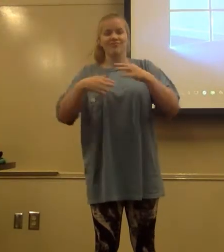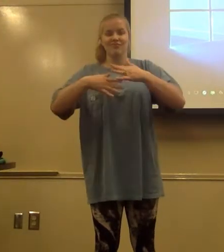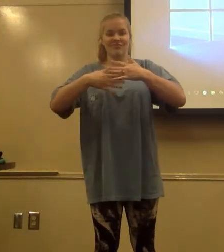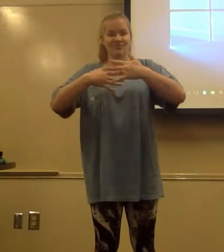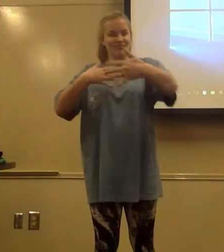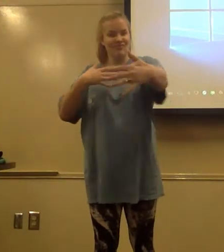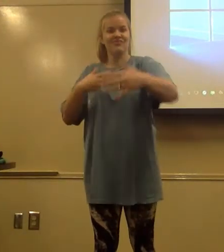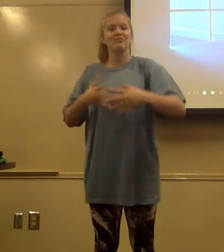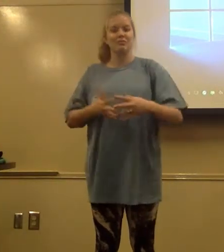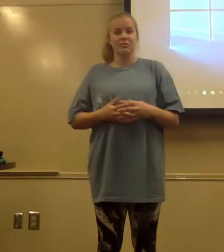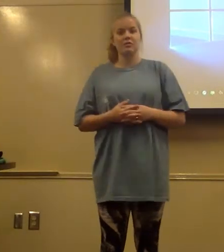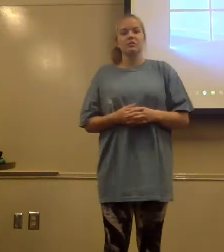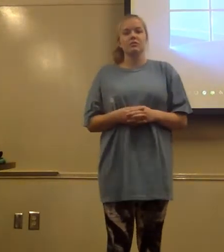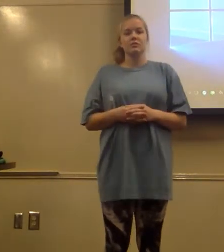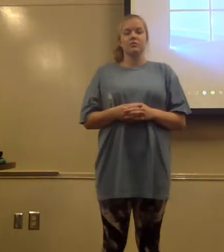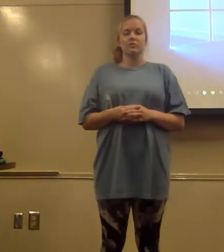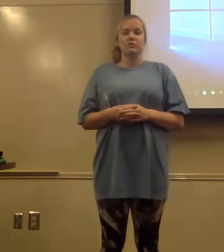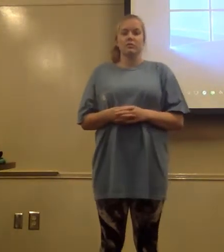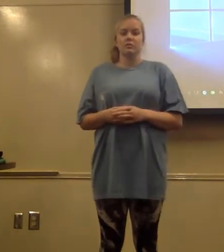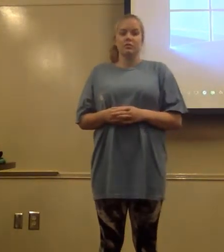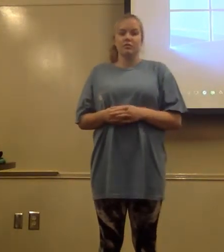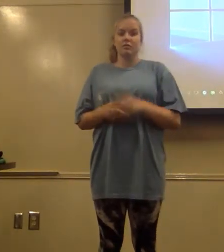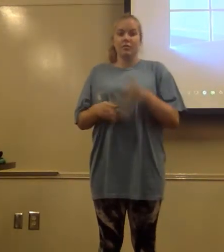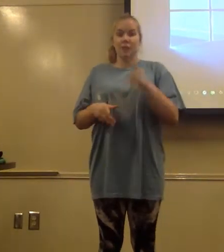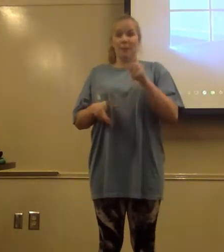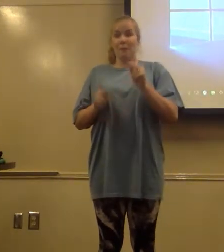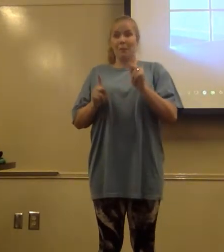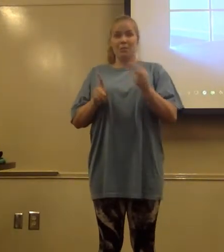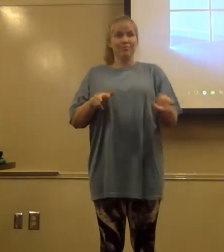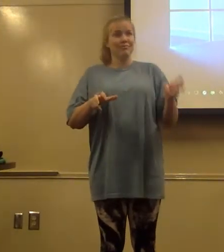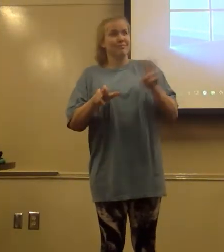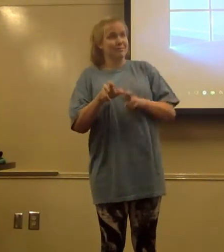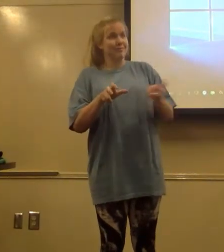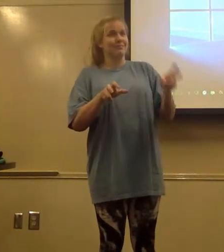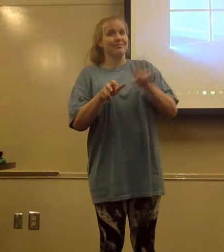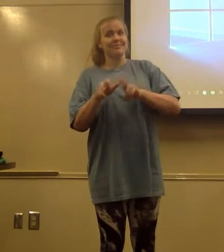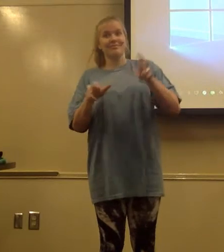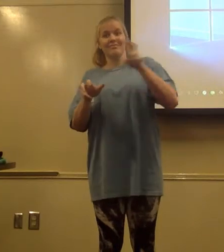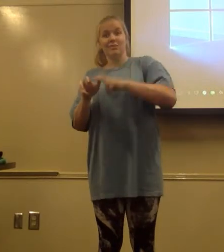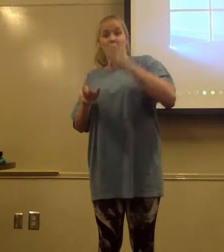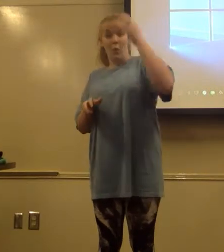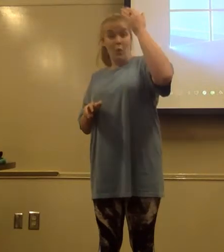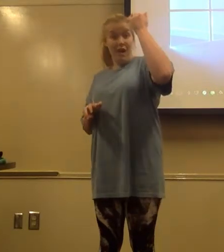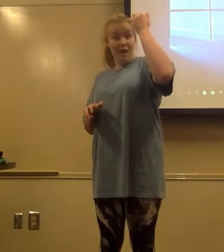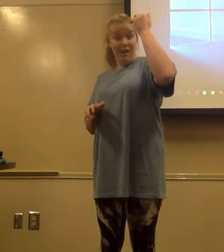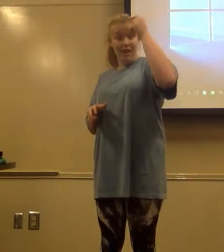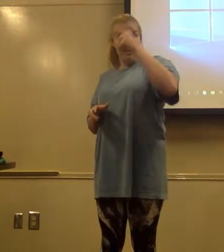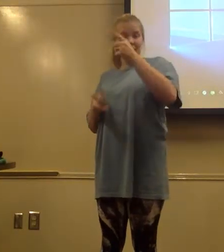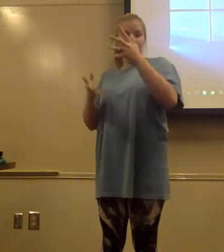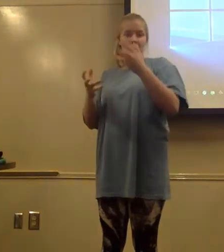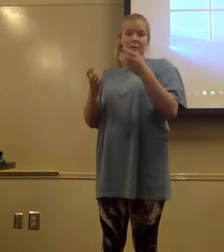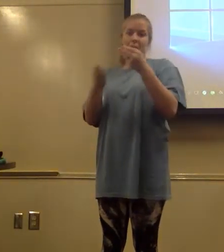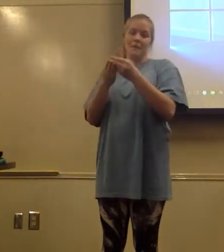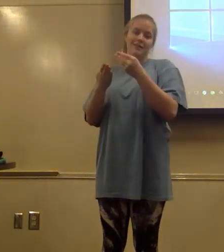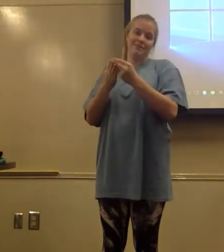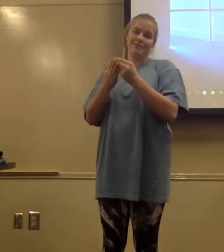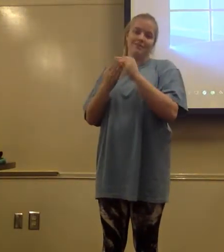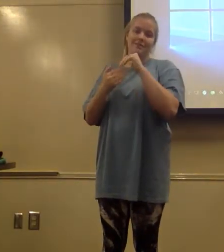So these industries are jumping on board. So they just want to make money. And we show them a different way to make money. They make money in a different way,